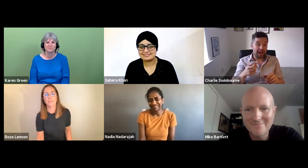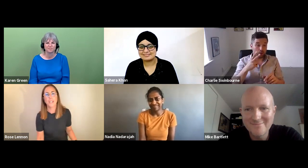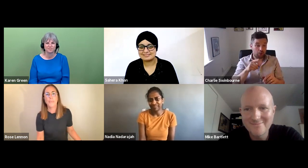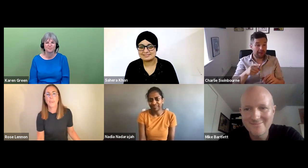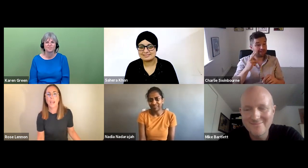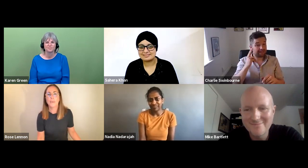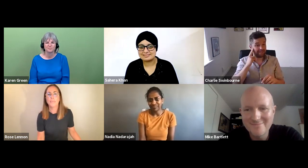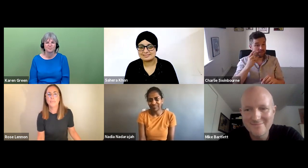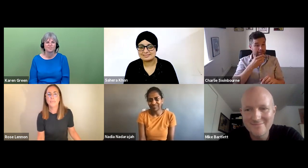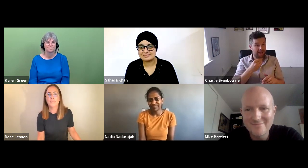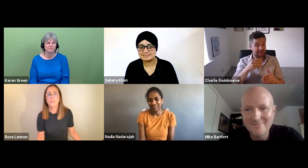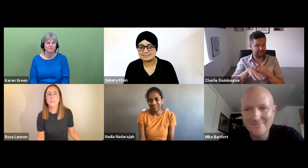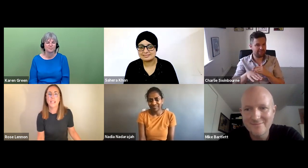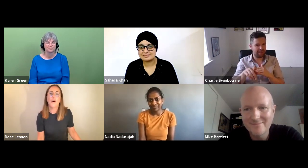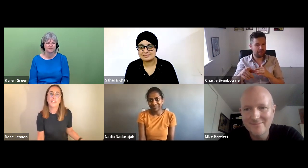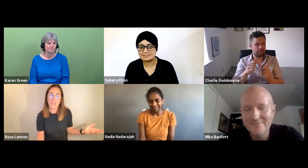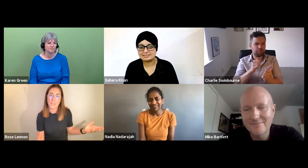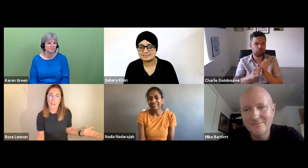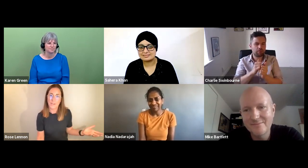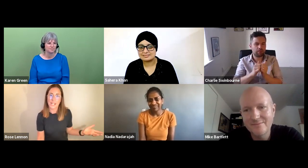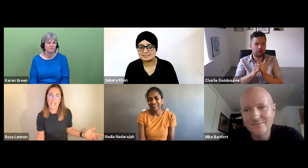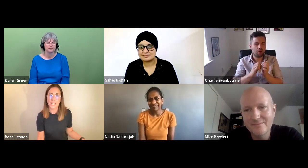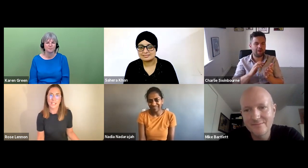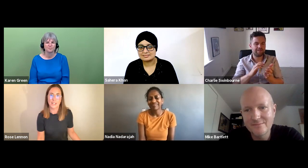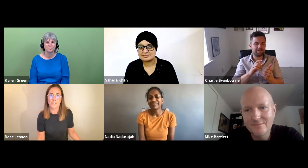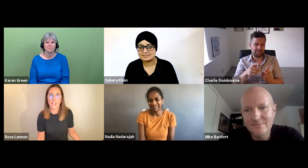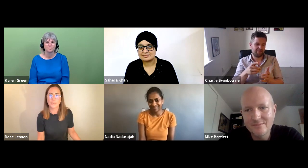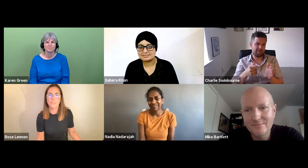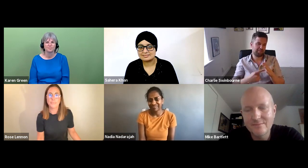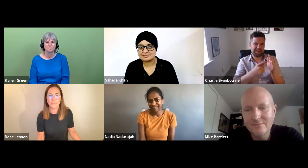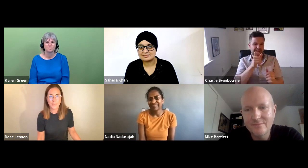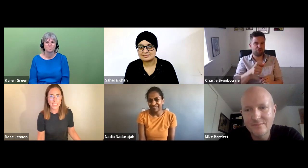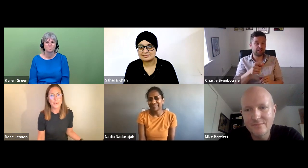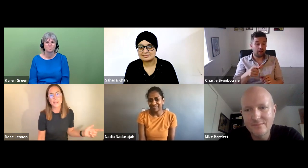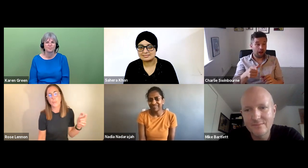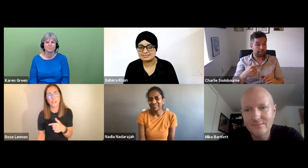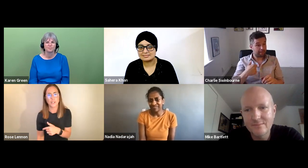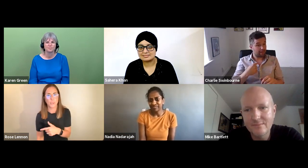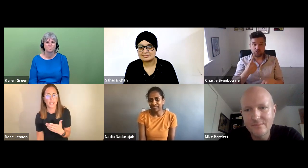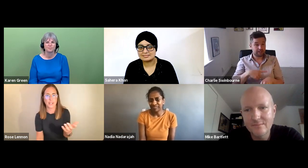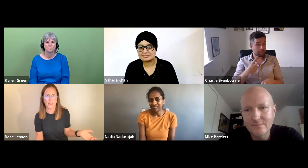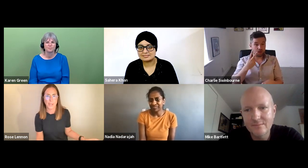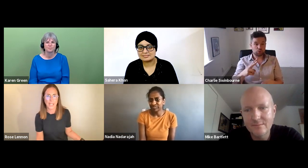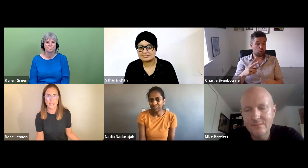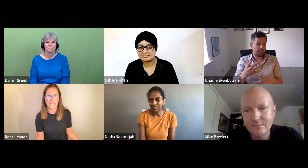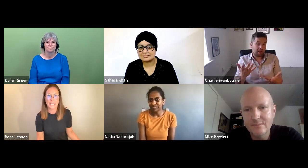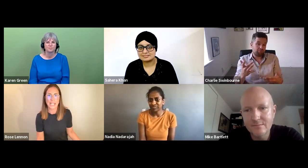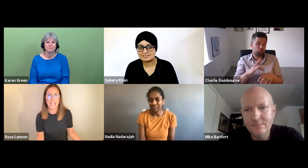film. And obviously there was a deaf actor in the film. He was one of the brothers of the lead